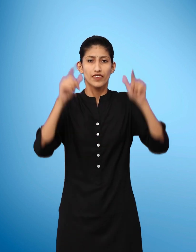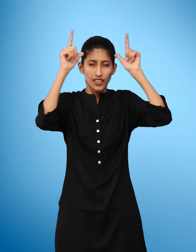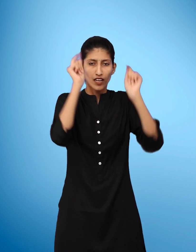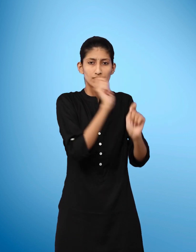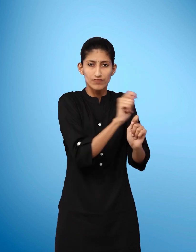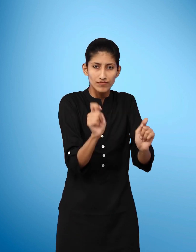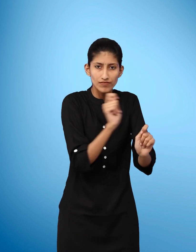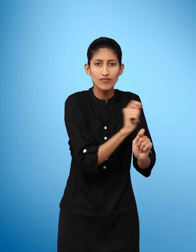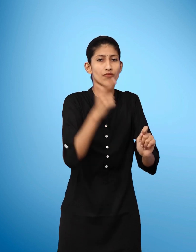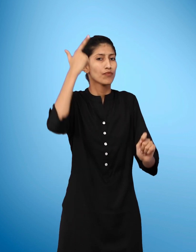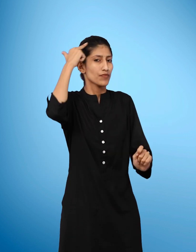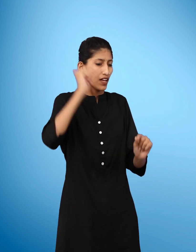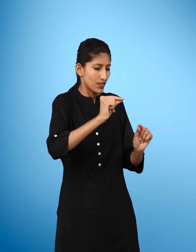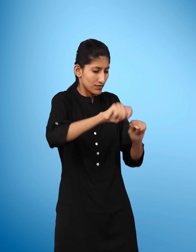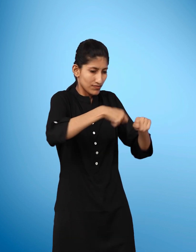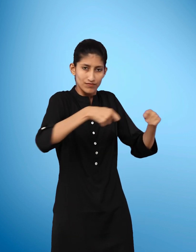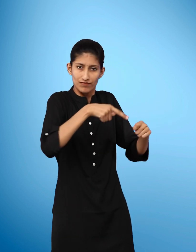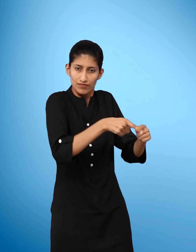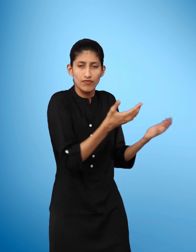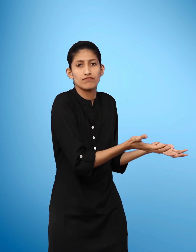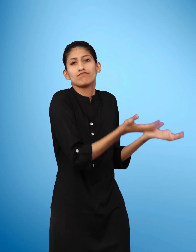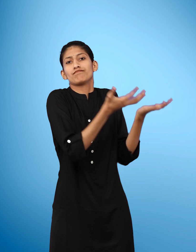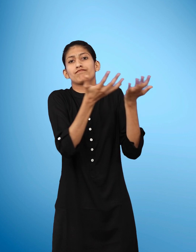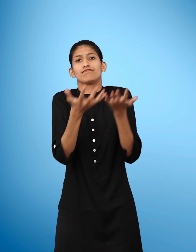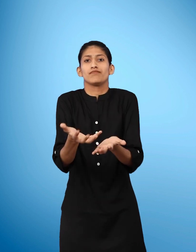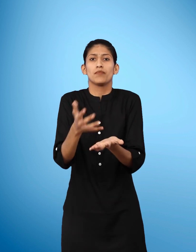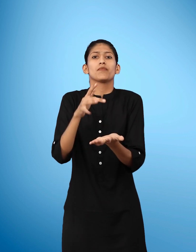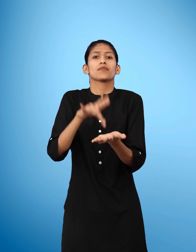swift, prancing horses by sea in ships,